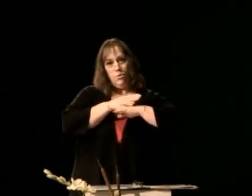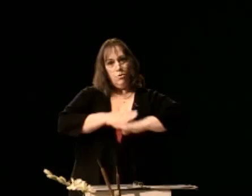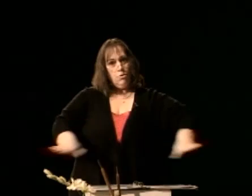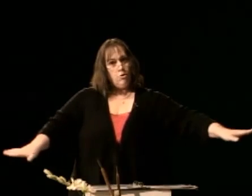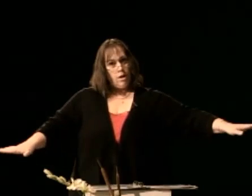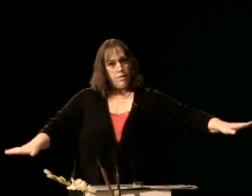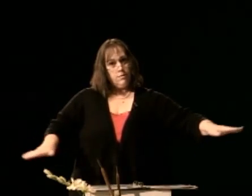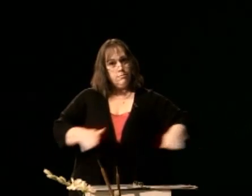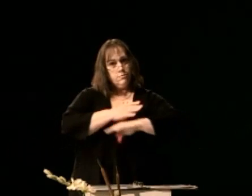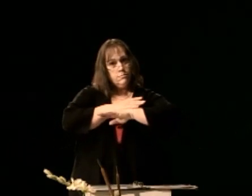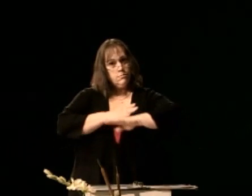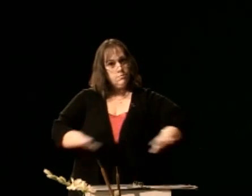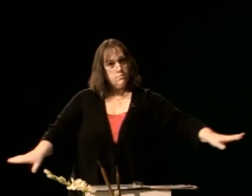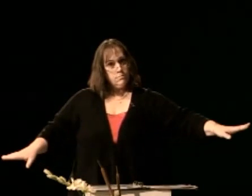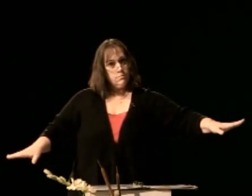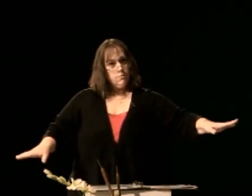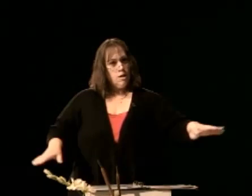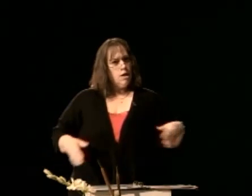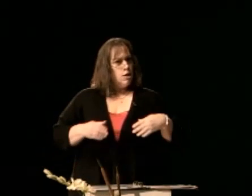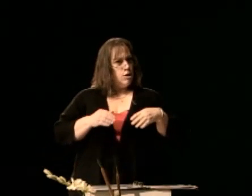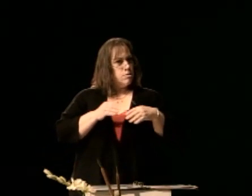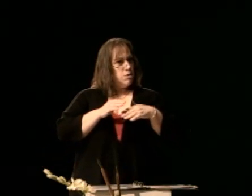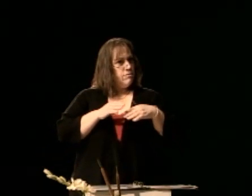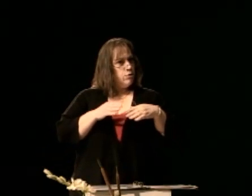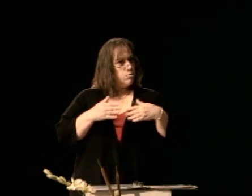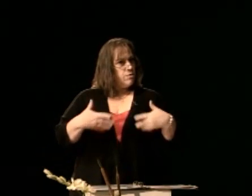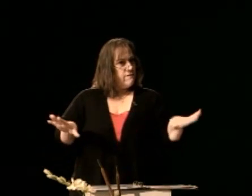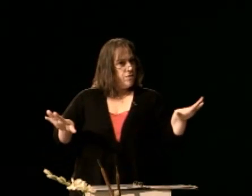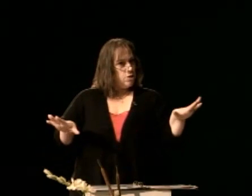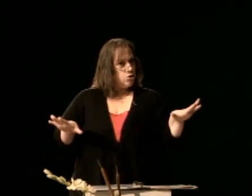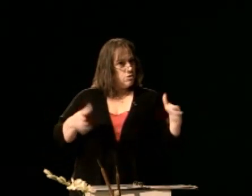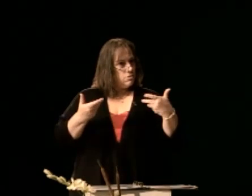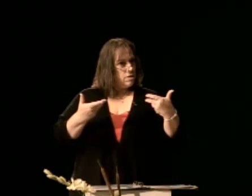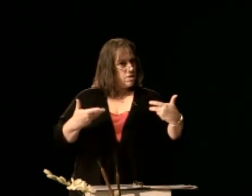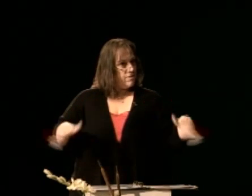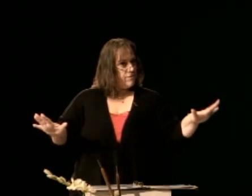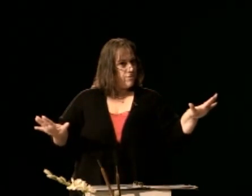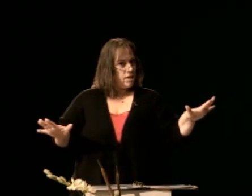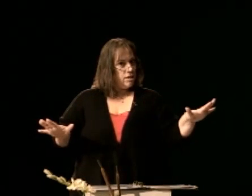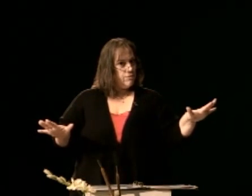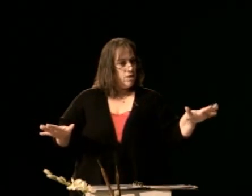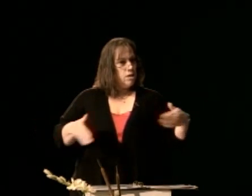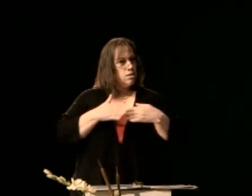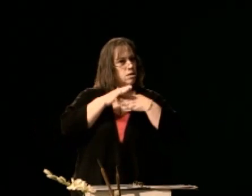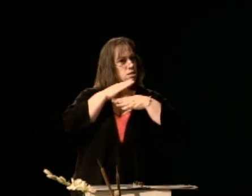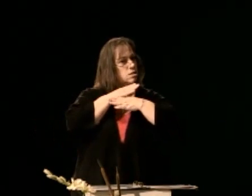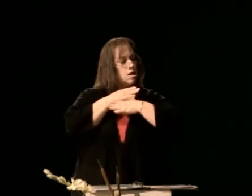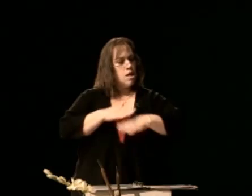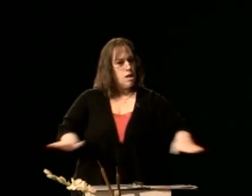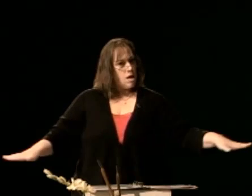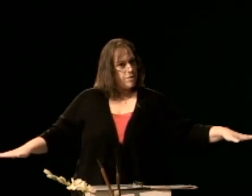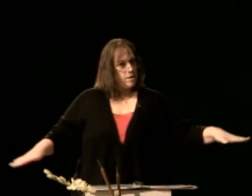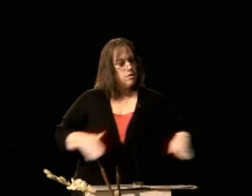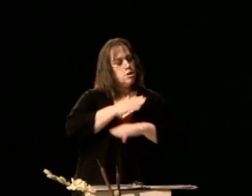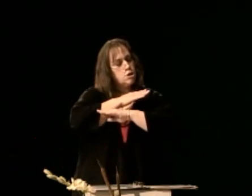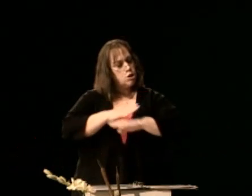Or nothing. Not to be confused with finished. That's kind of a flicking out of the hands. This is nothing. Stop